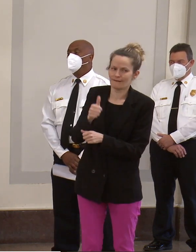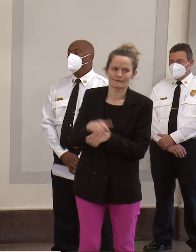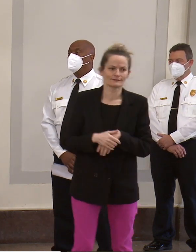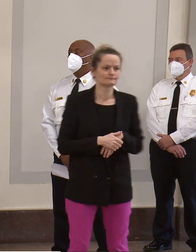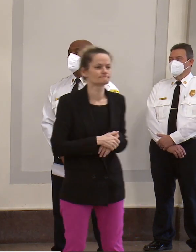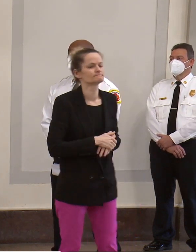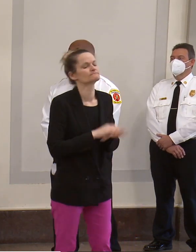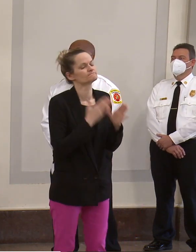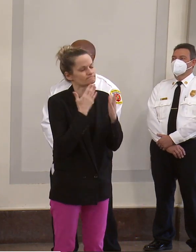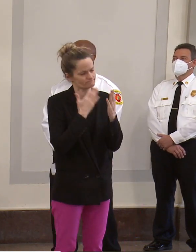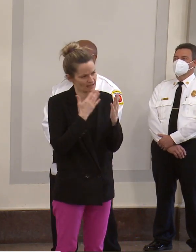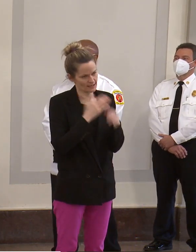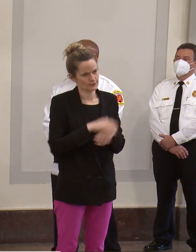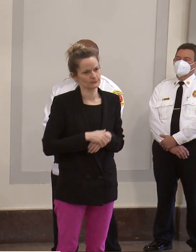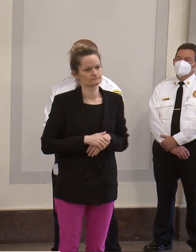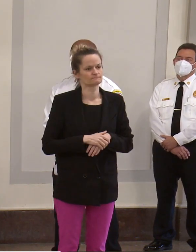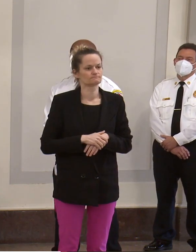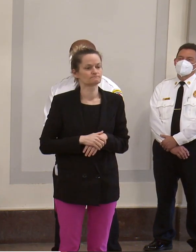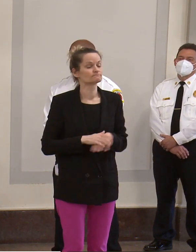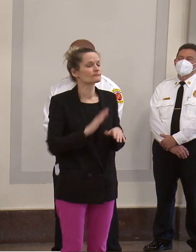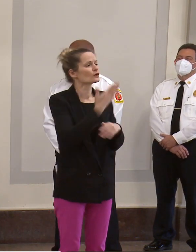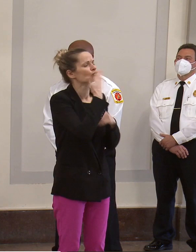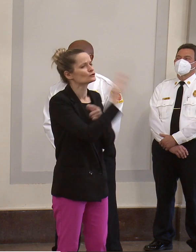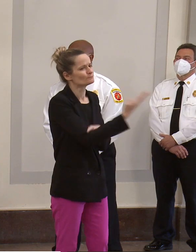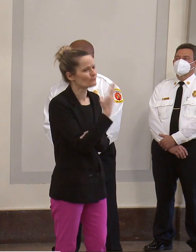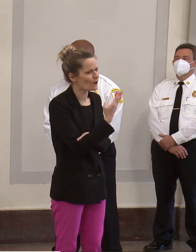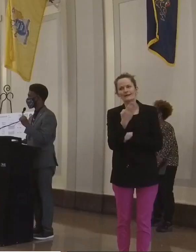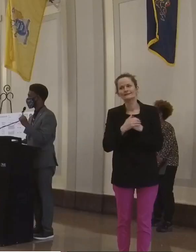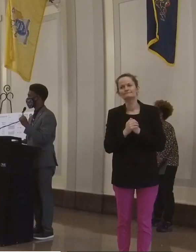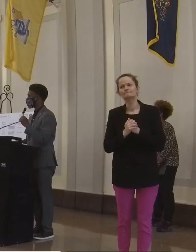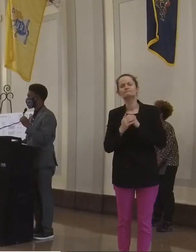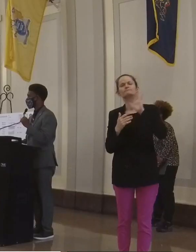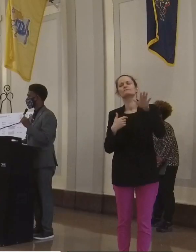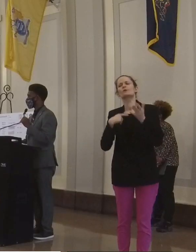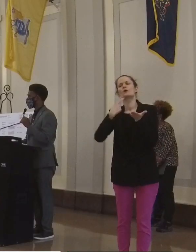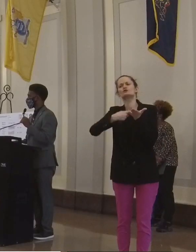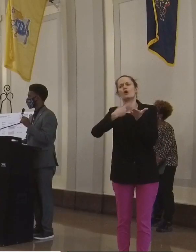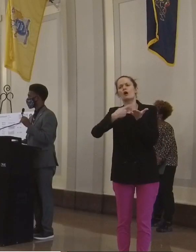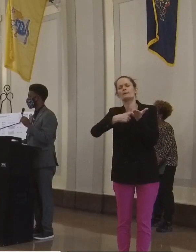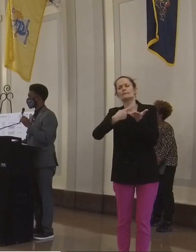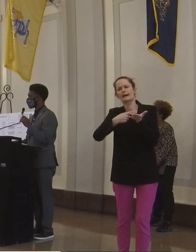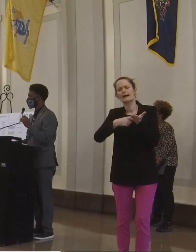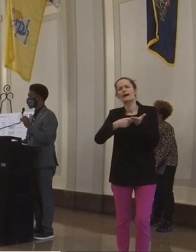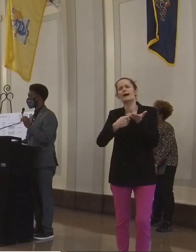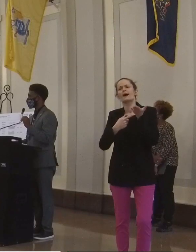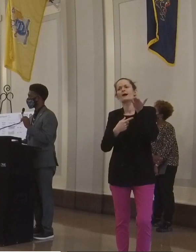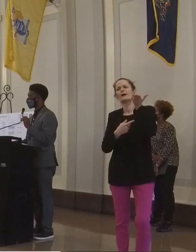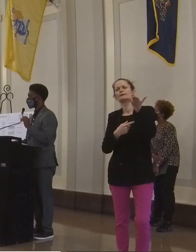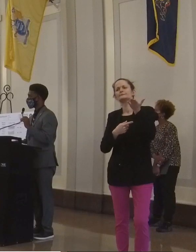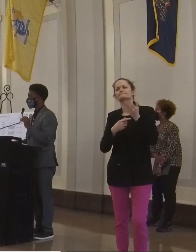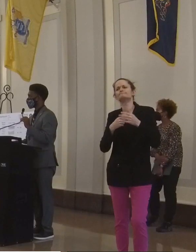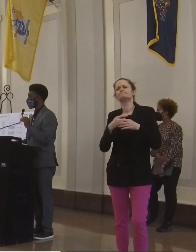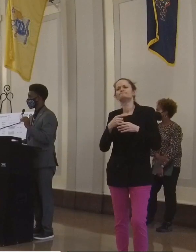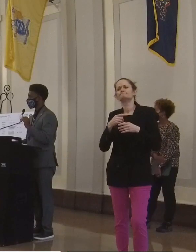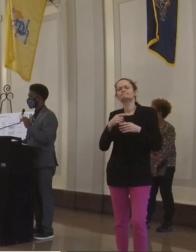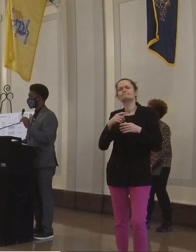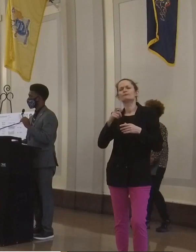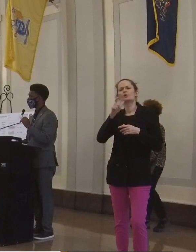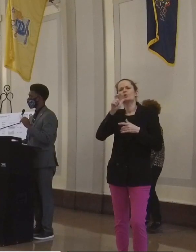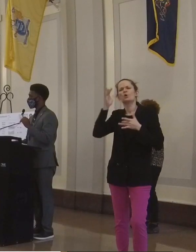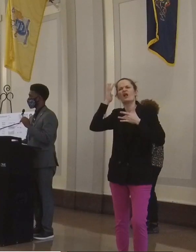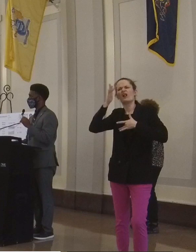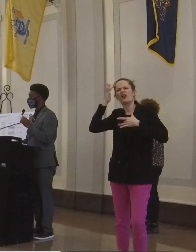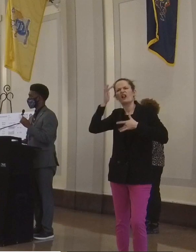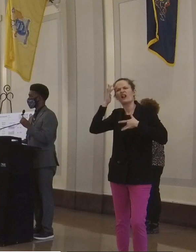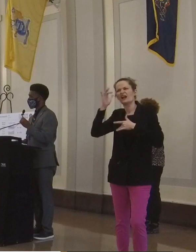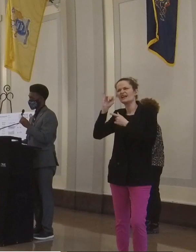Sir? Good morning. Good morning. Talking in terms of the immunocompromised being eligible for boosters, but I didn't hear any reference